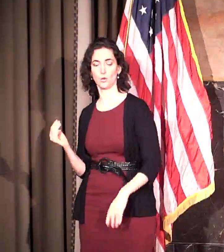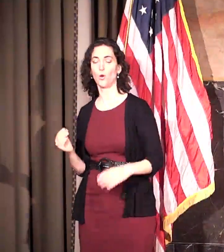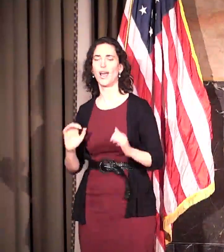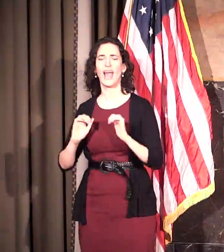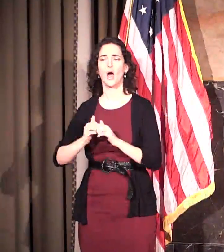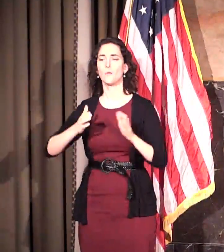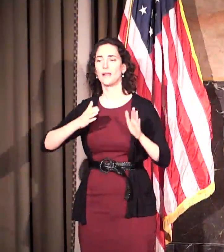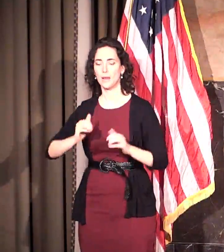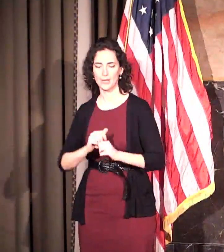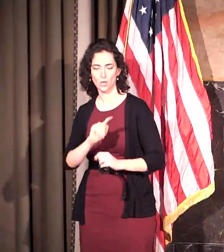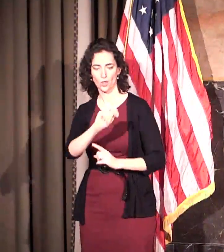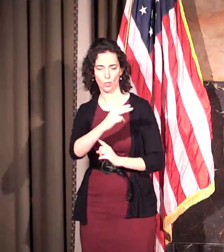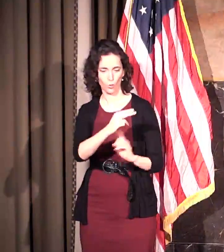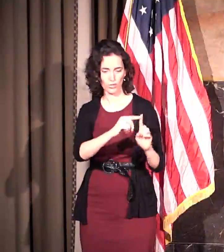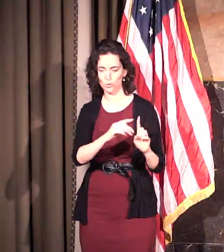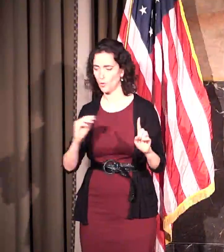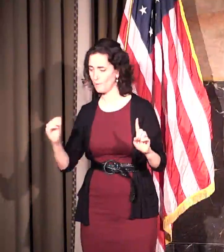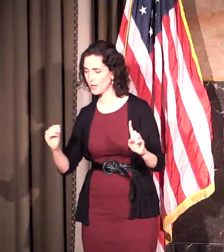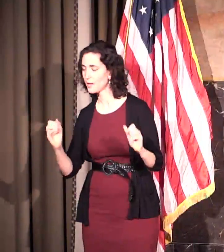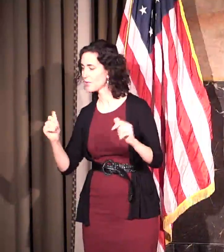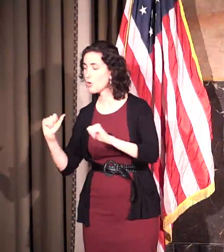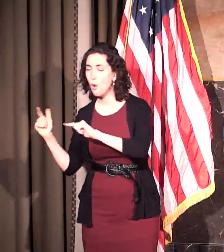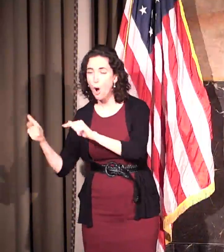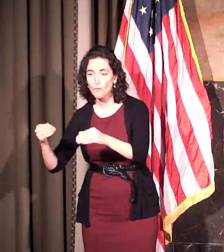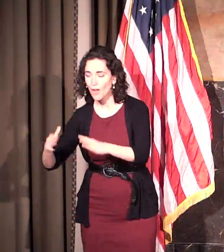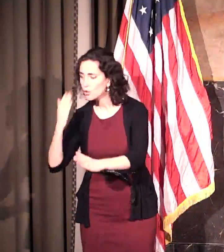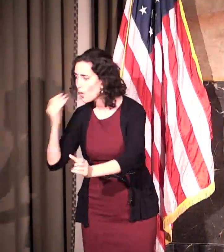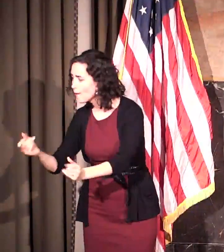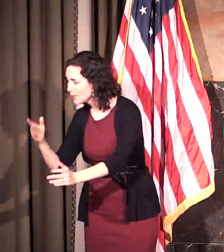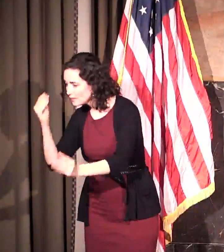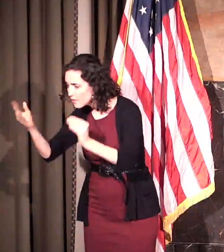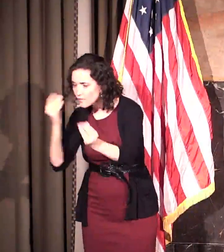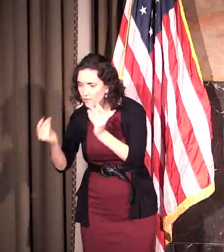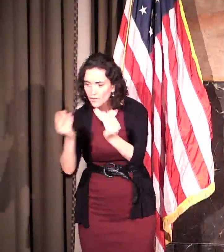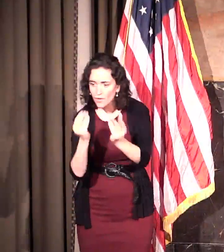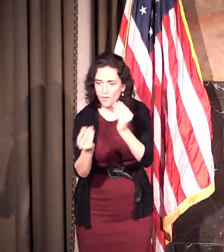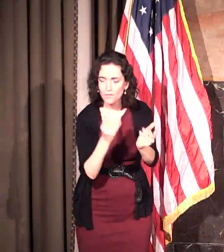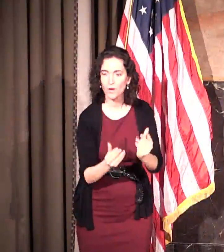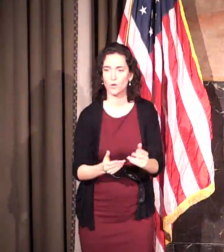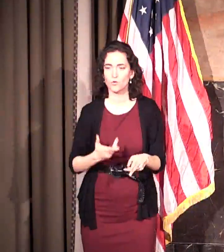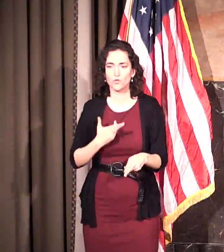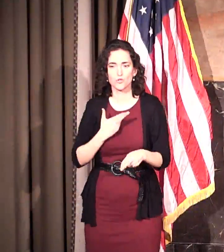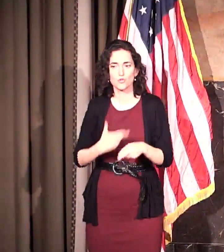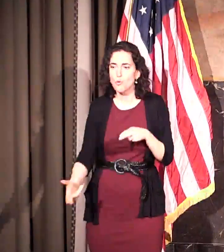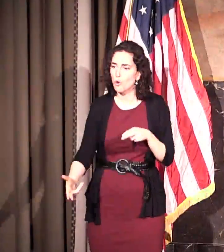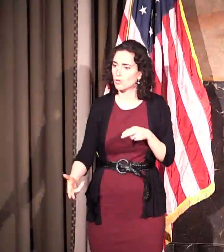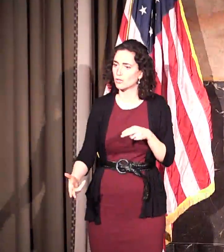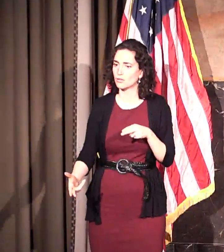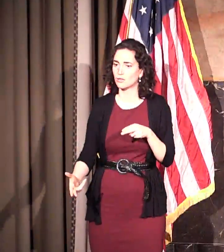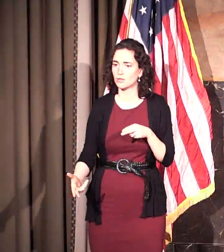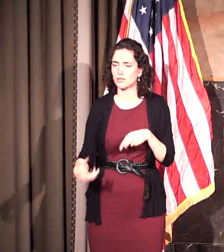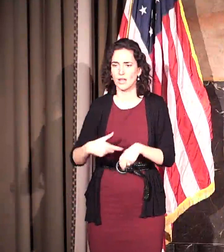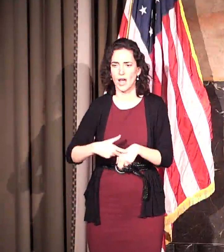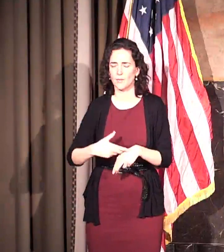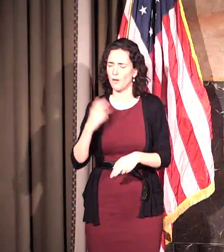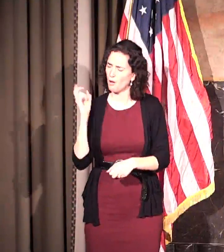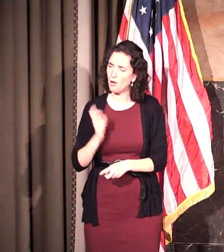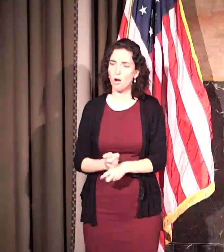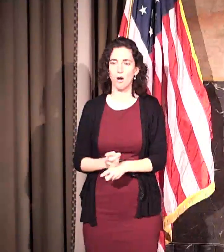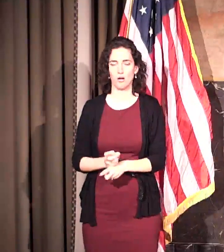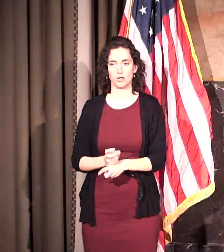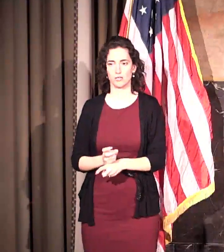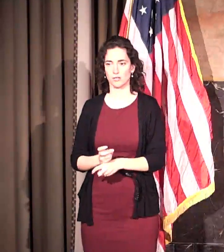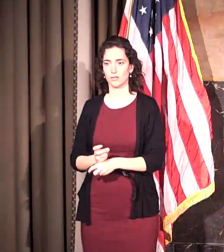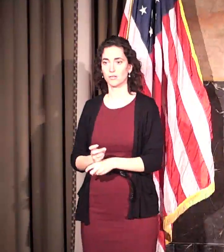Monday to make sure the enrolled providers know exactly how much they're going to get. That's very, very tough to do.